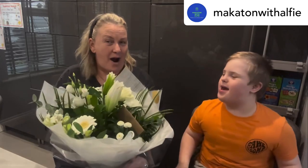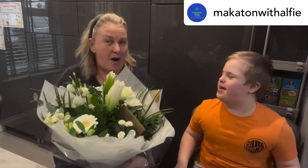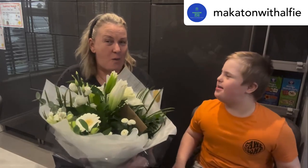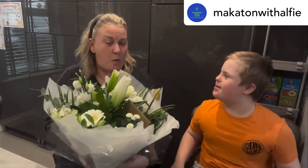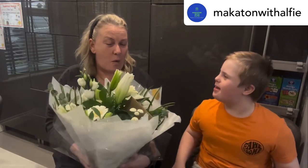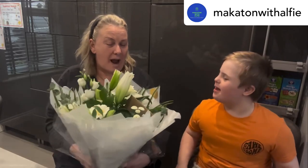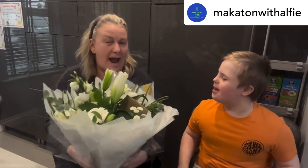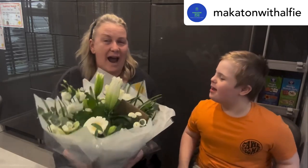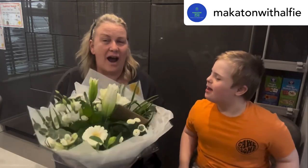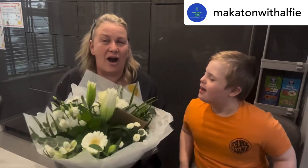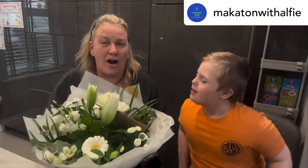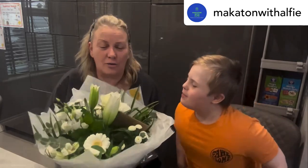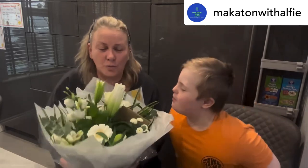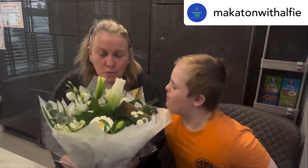speaking. Wow.